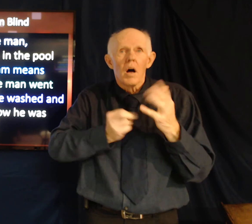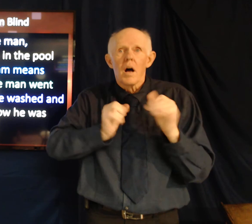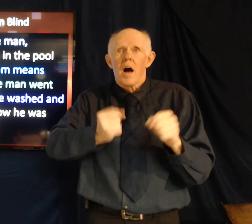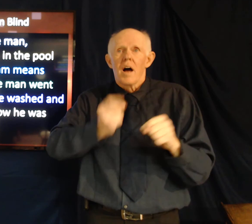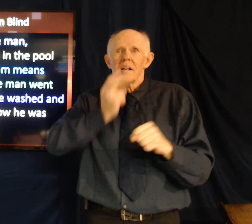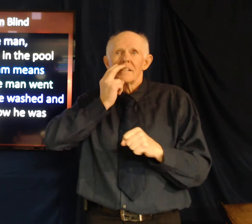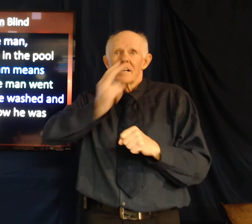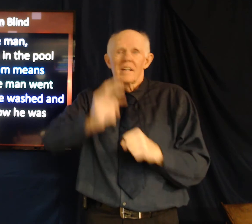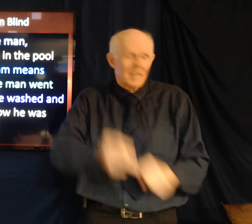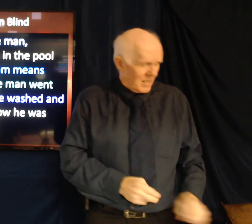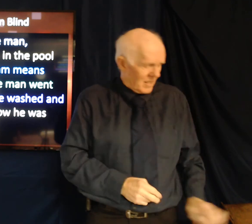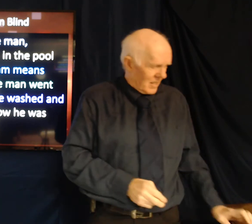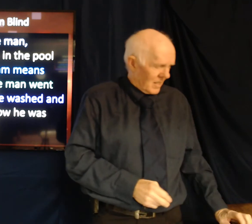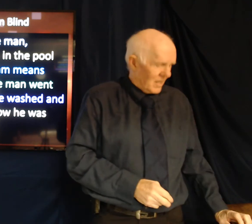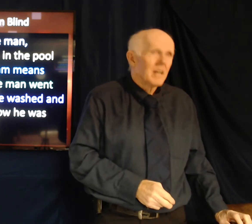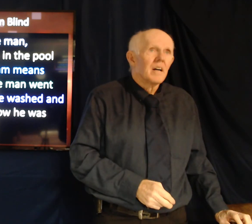He washed and he could see.